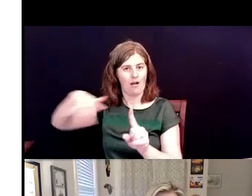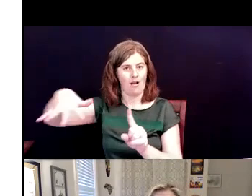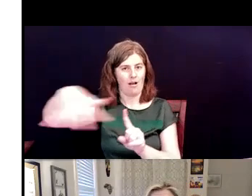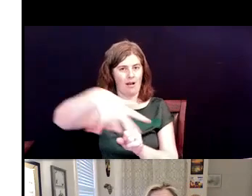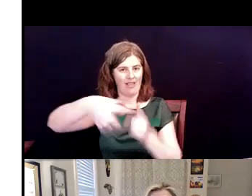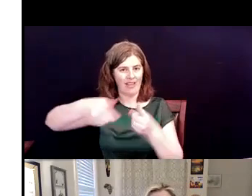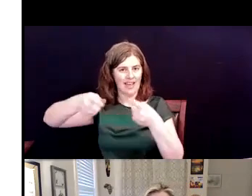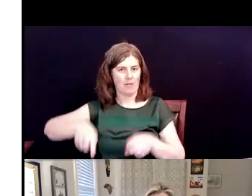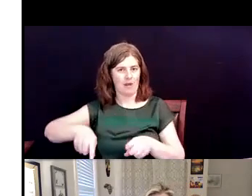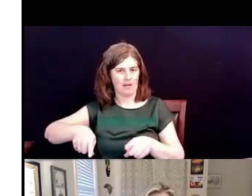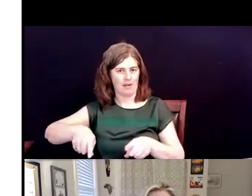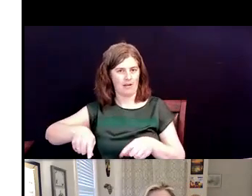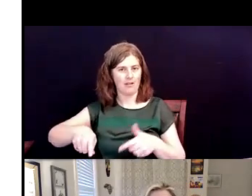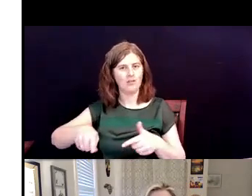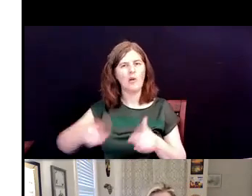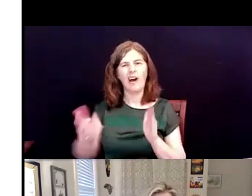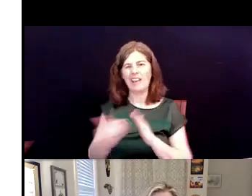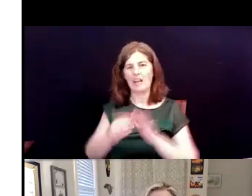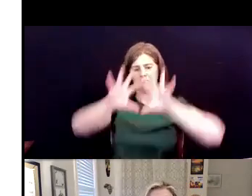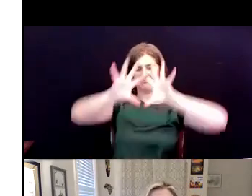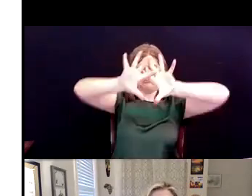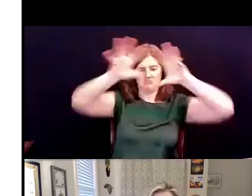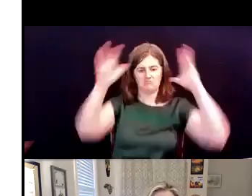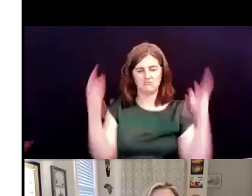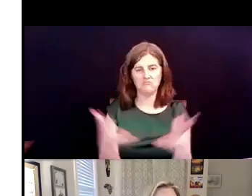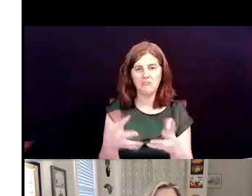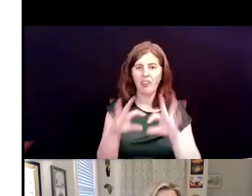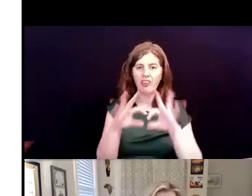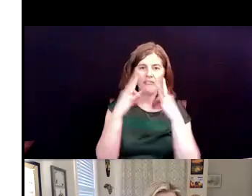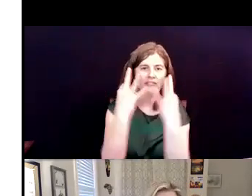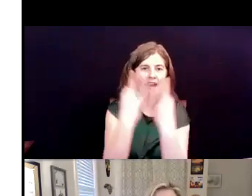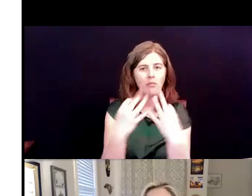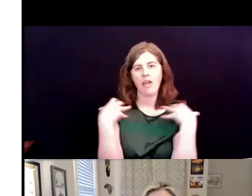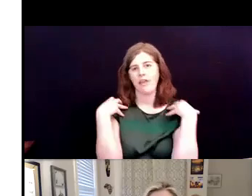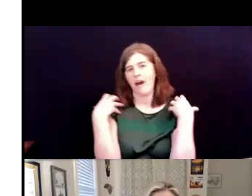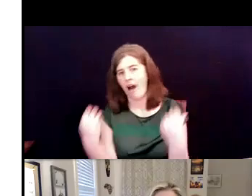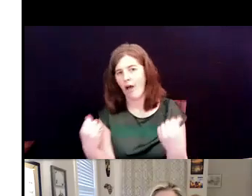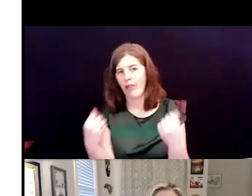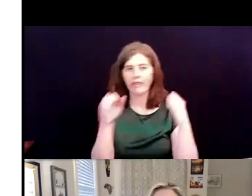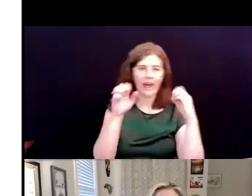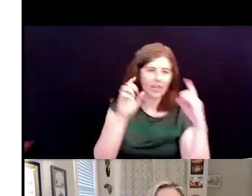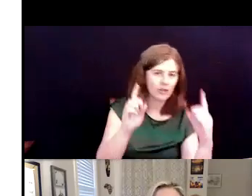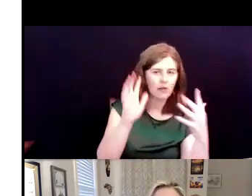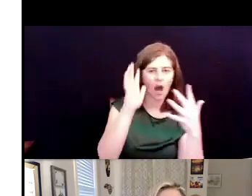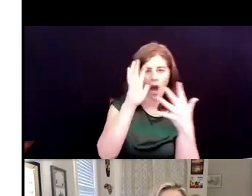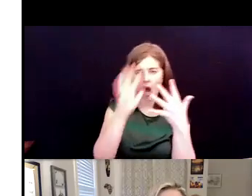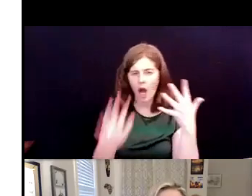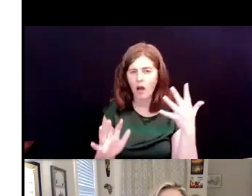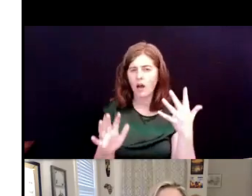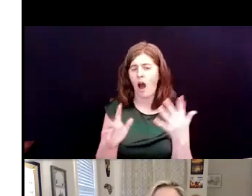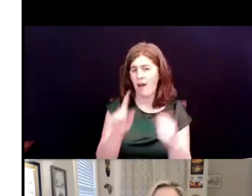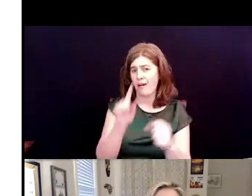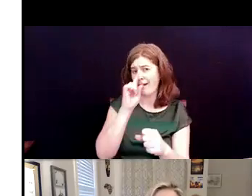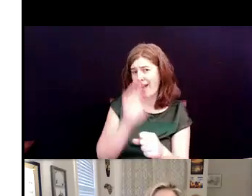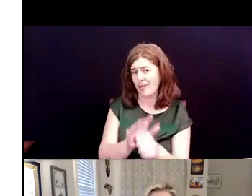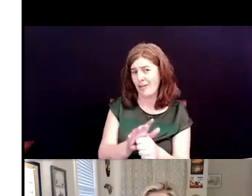us. So it's that family unit, the healthcare setting, the community setting, if we're in education, whatever, right? So I can guarantee you that